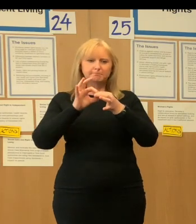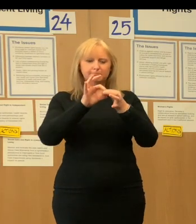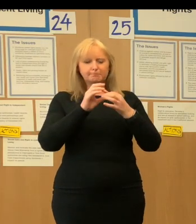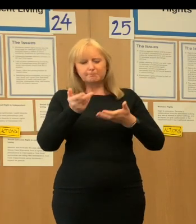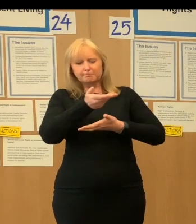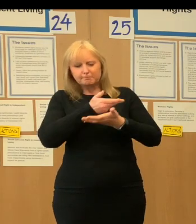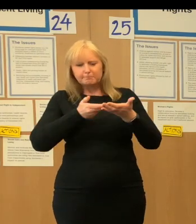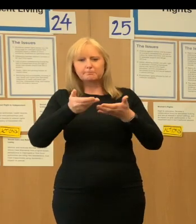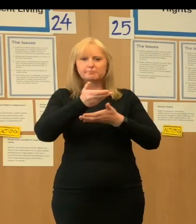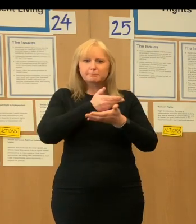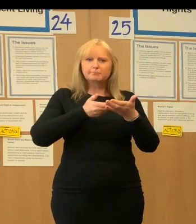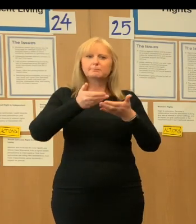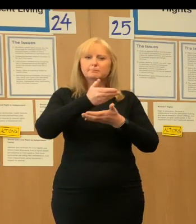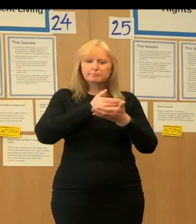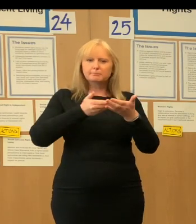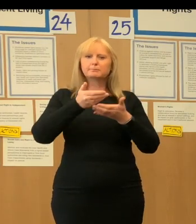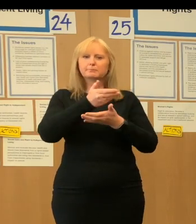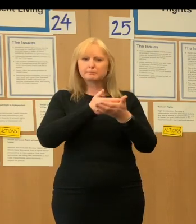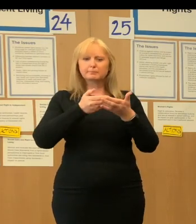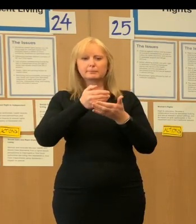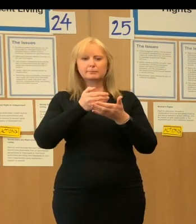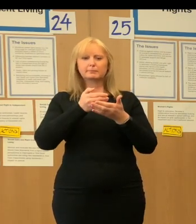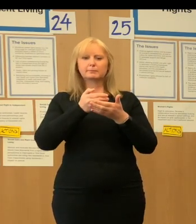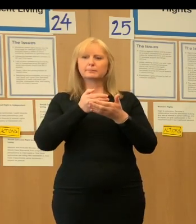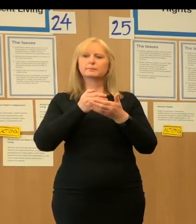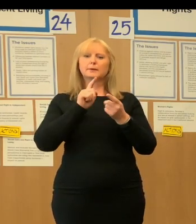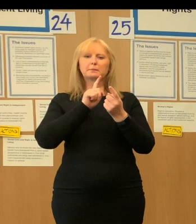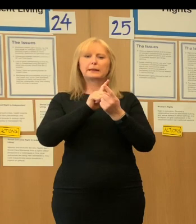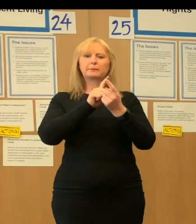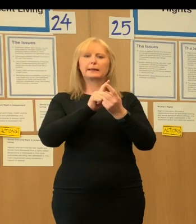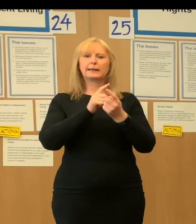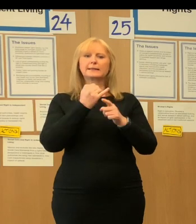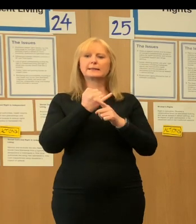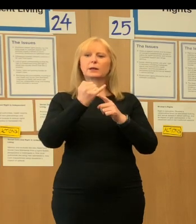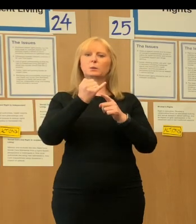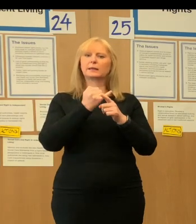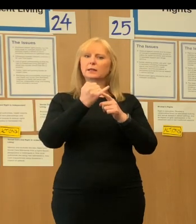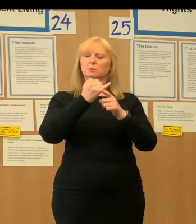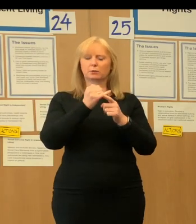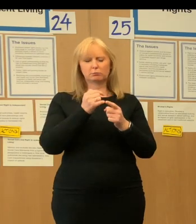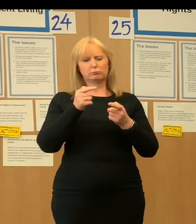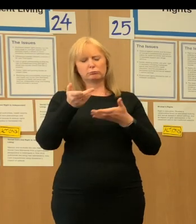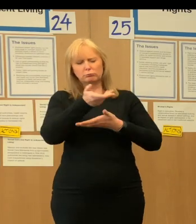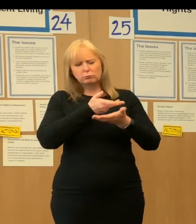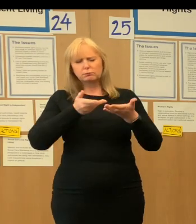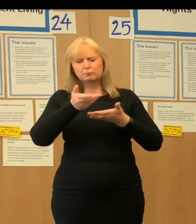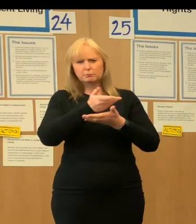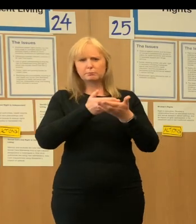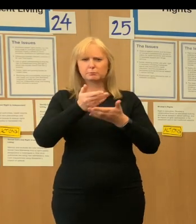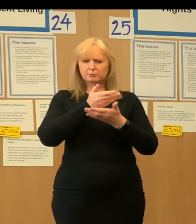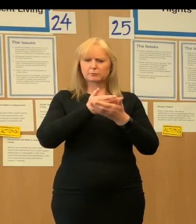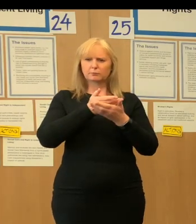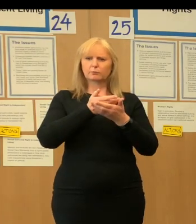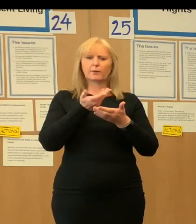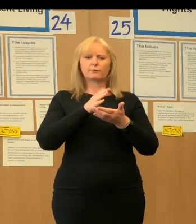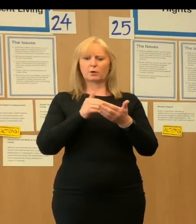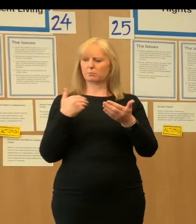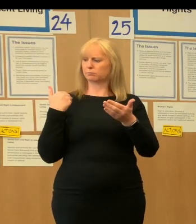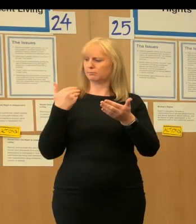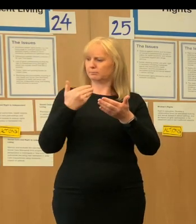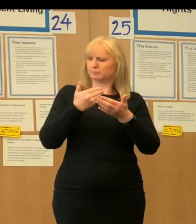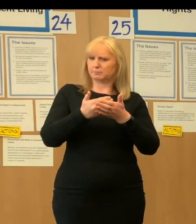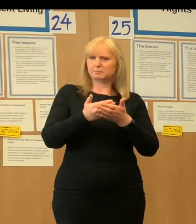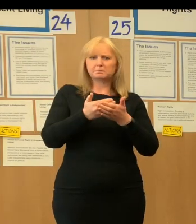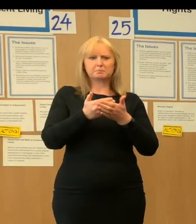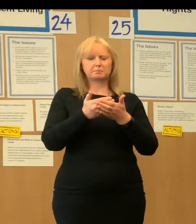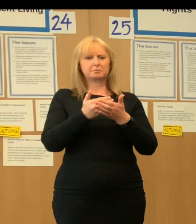or in a series of rooms, meeting every 6 weeks or so, to really sort of take all of the findings from that participation process, the